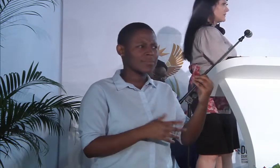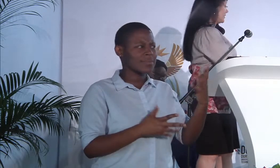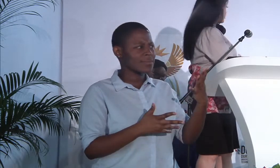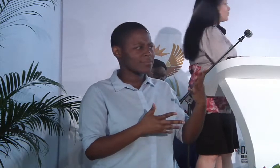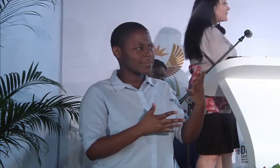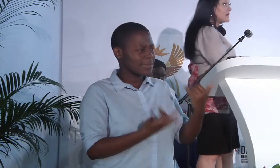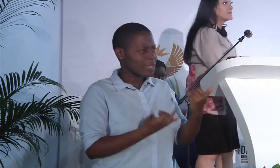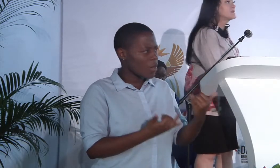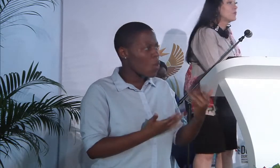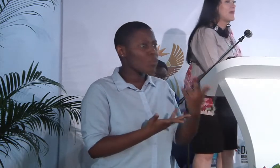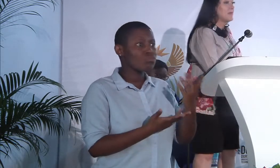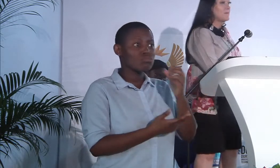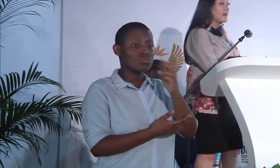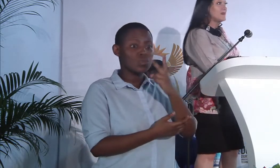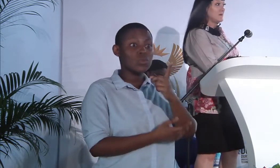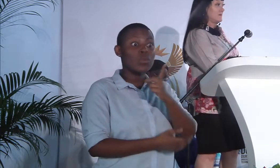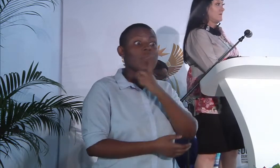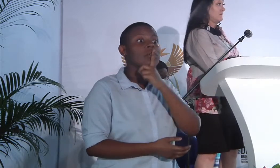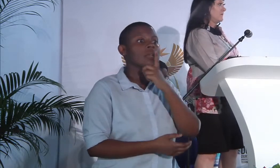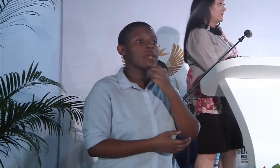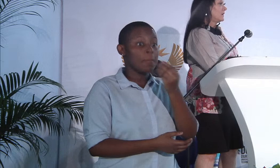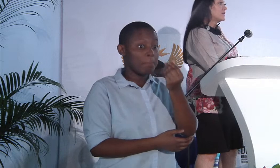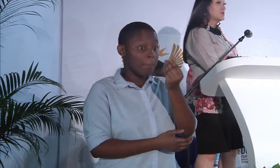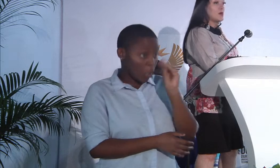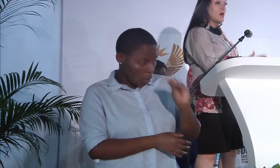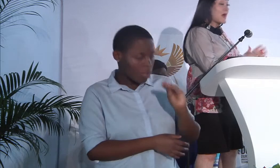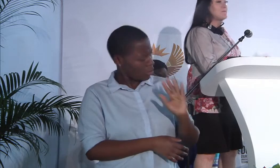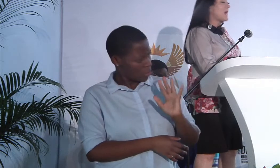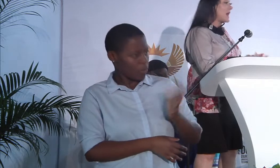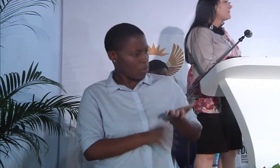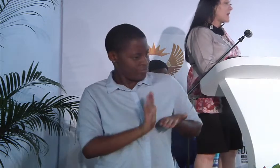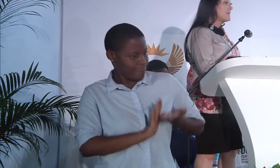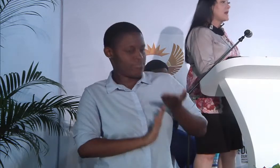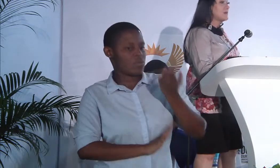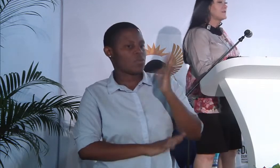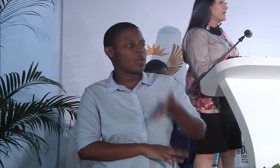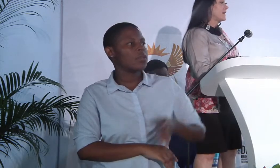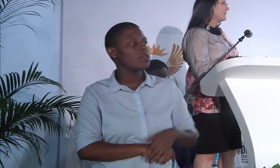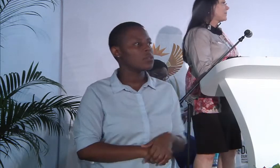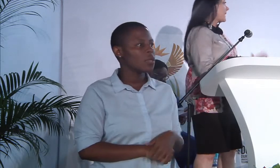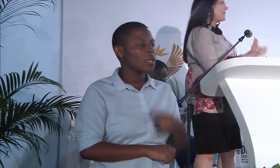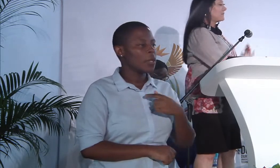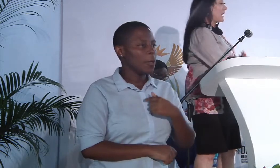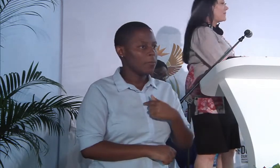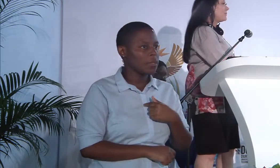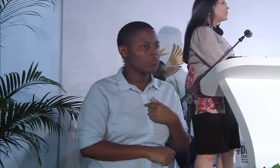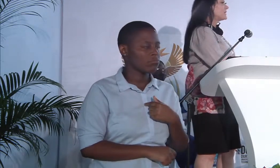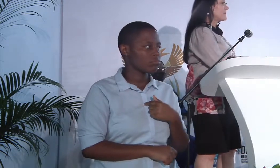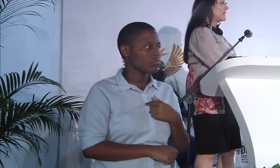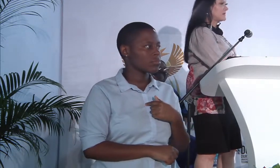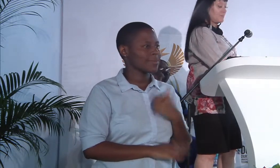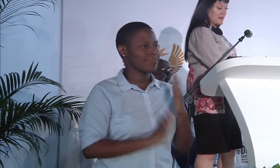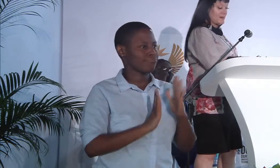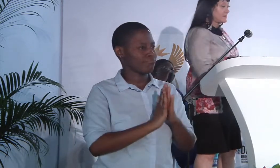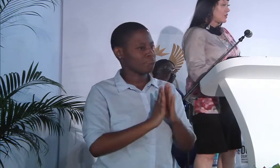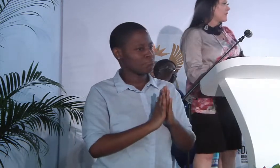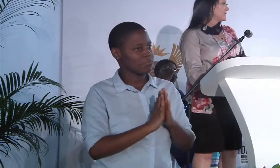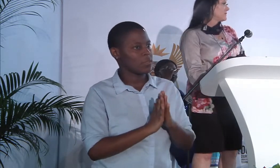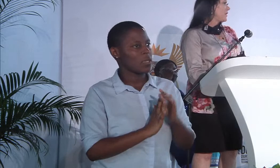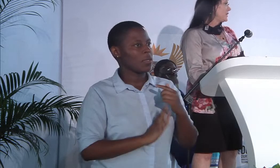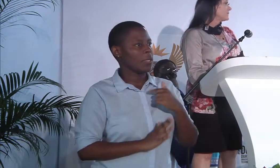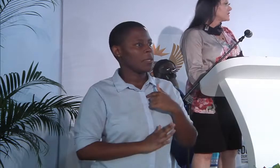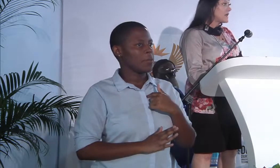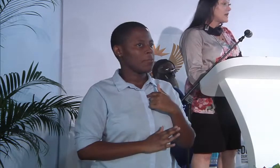is, 2,000 if we had the money. So I'm coming out here, I'm abusing my place on